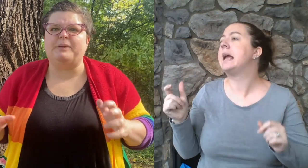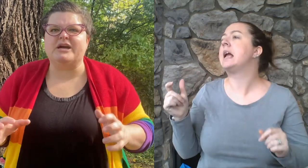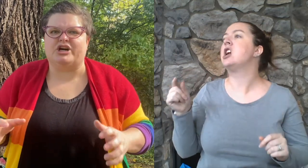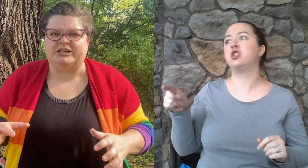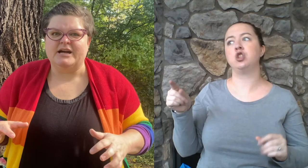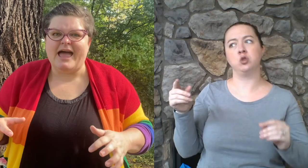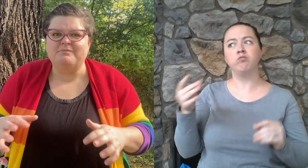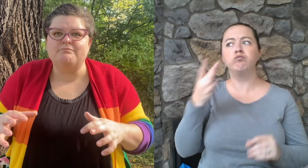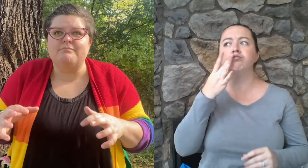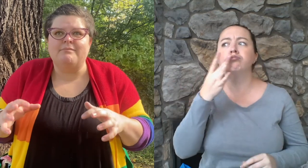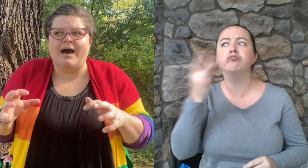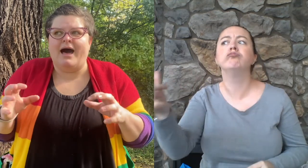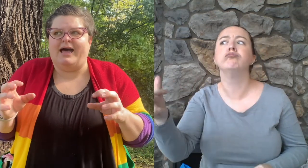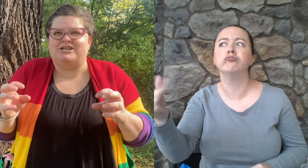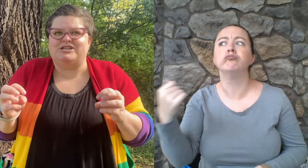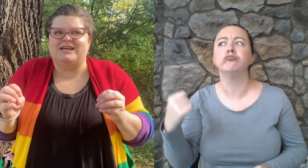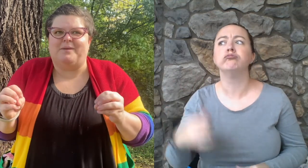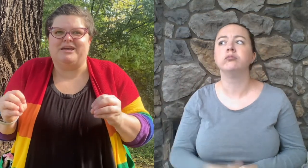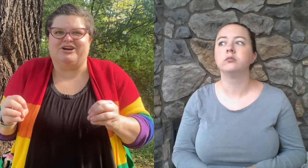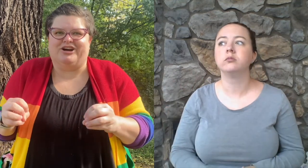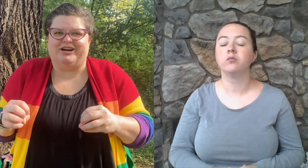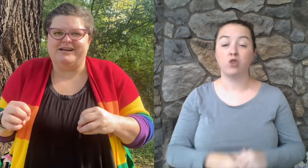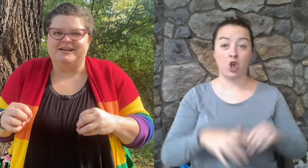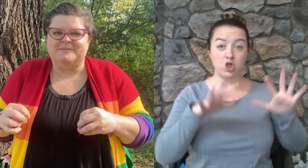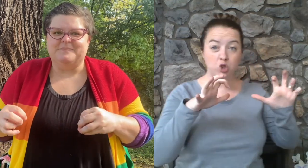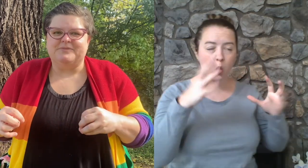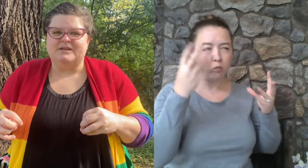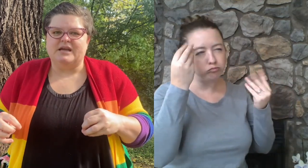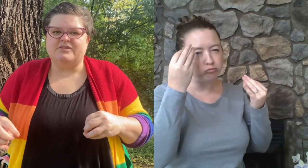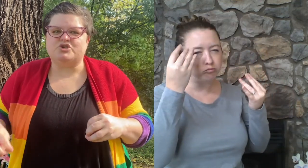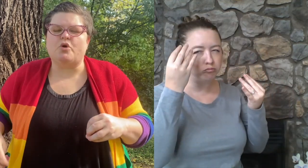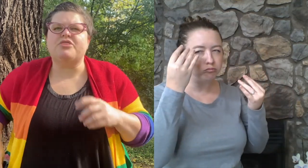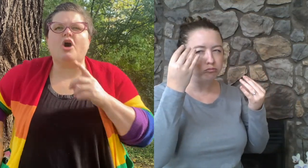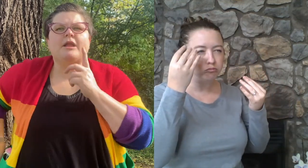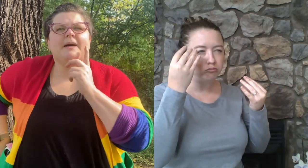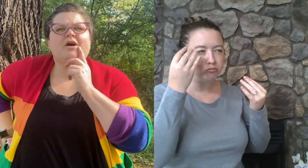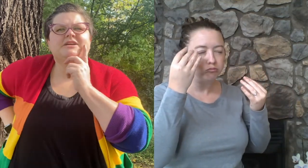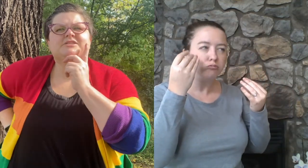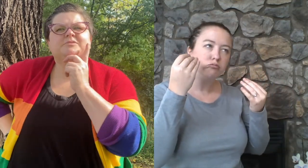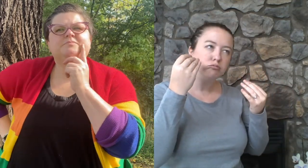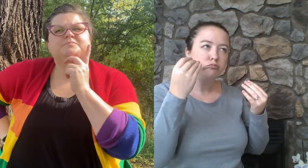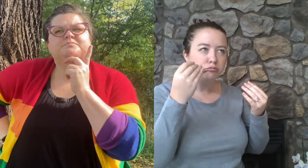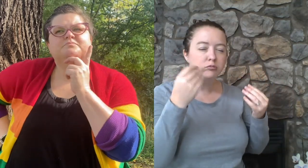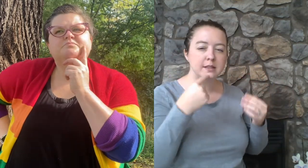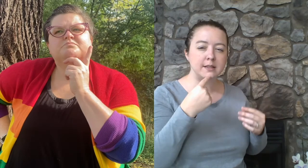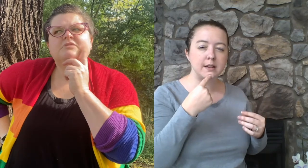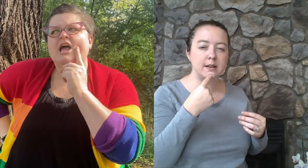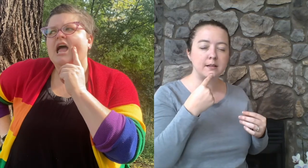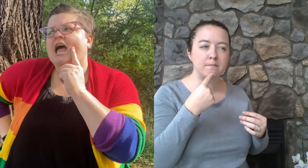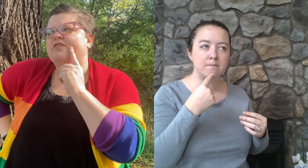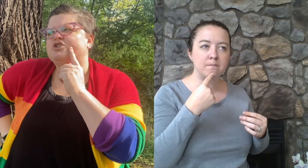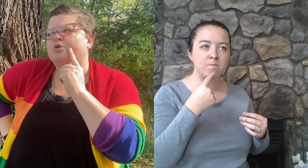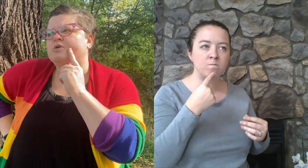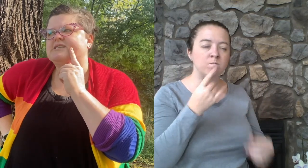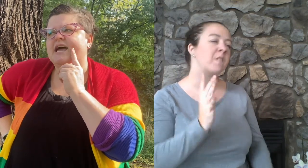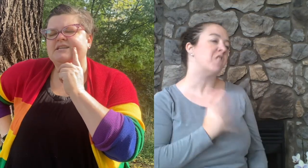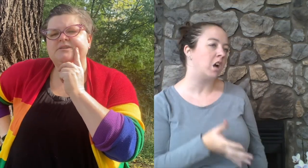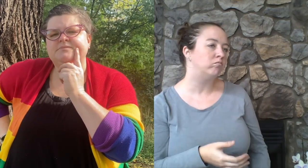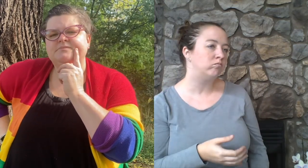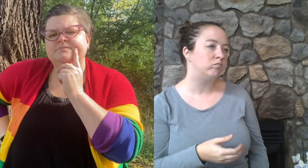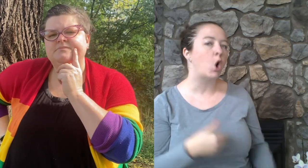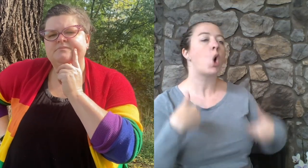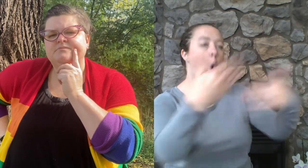much bigger and much yummier. And the troll thought about it, and the troll